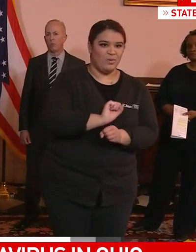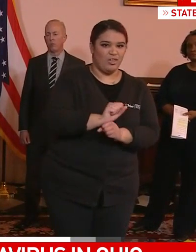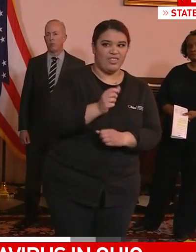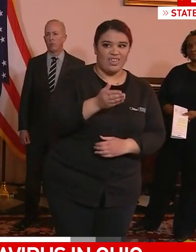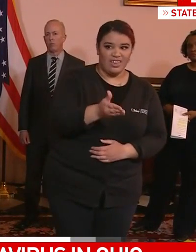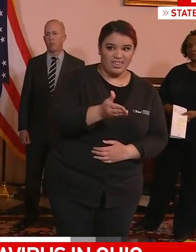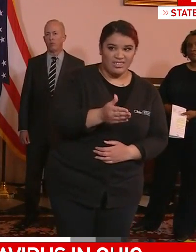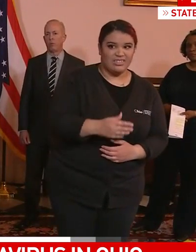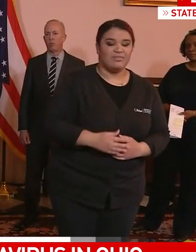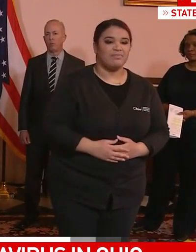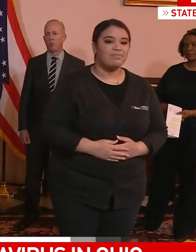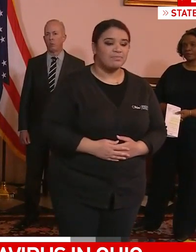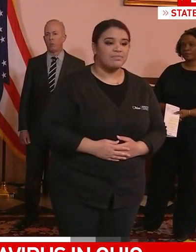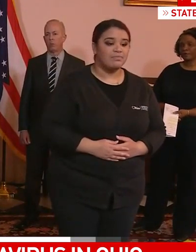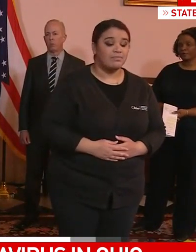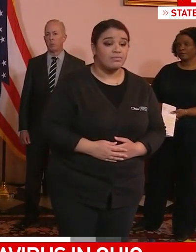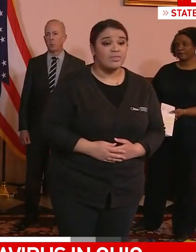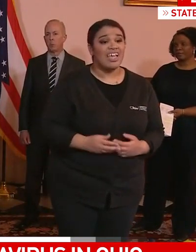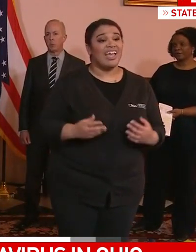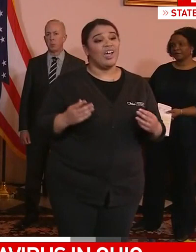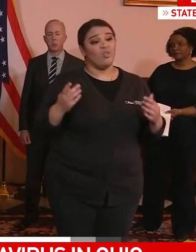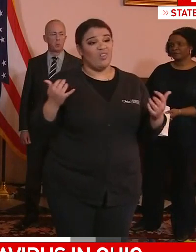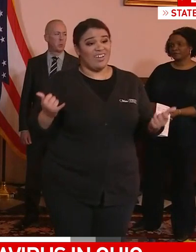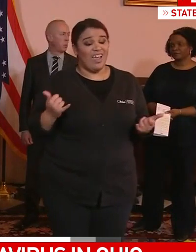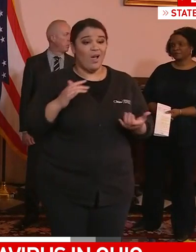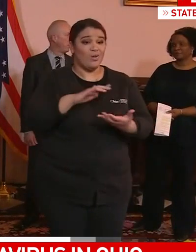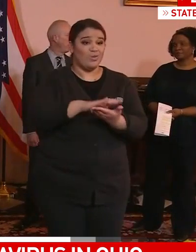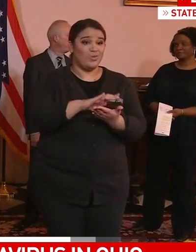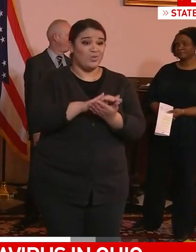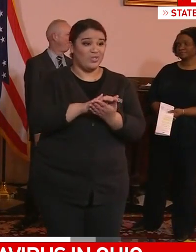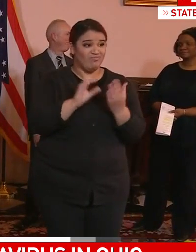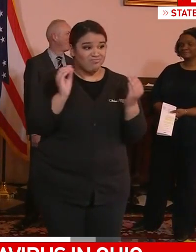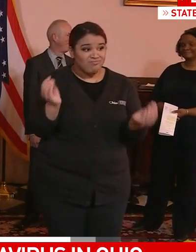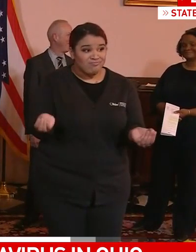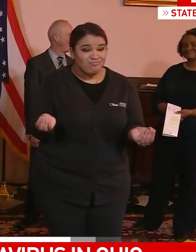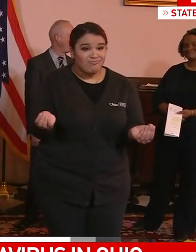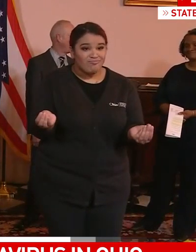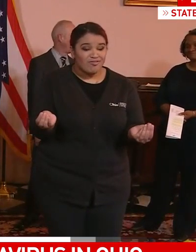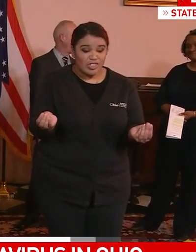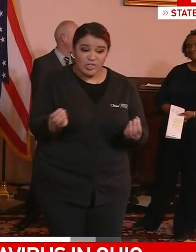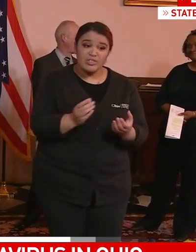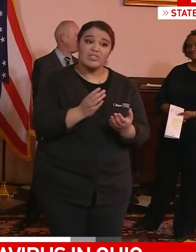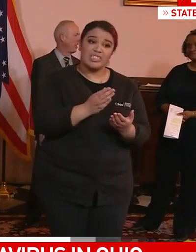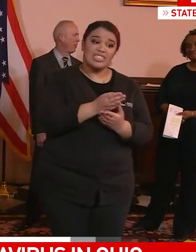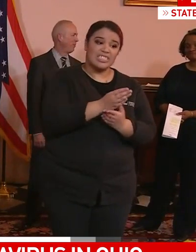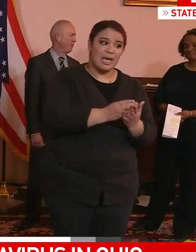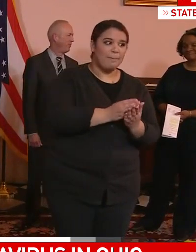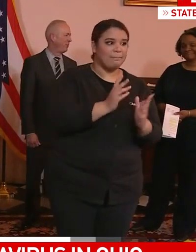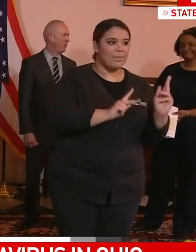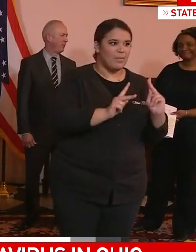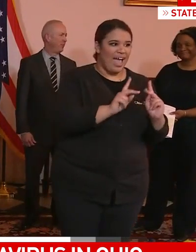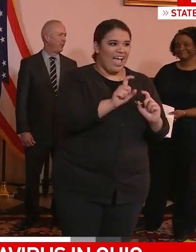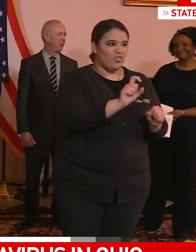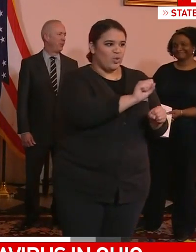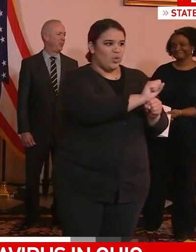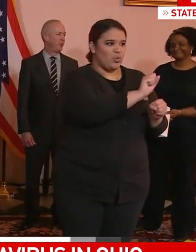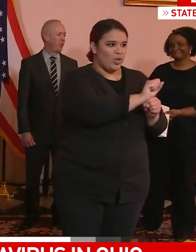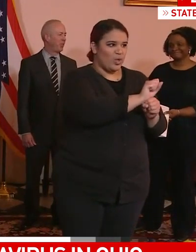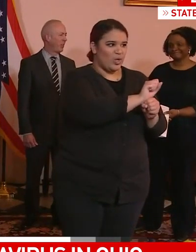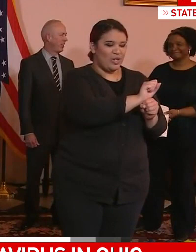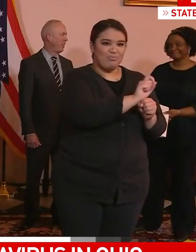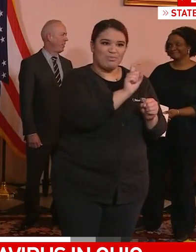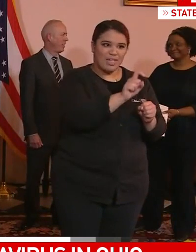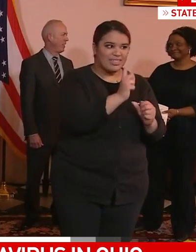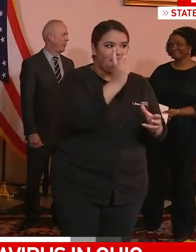where school is out, and you have people who are working who have to have their children taken care of. So we will